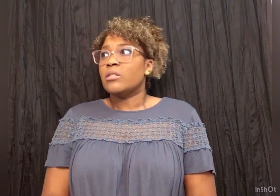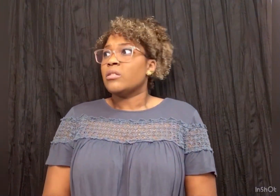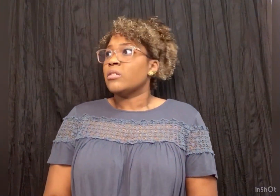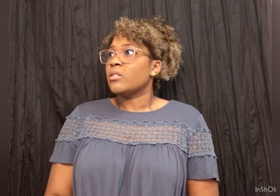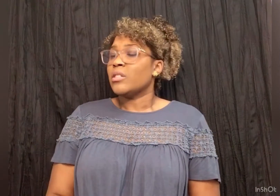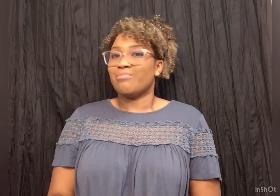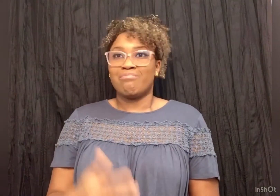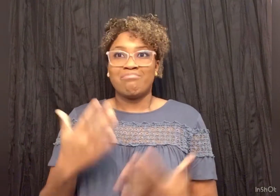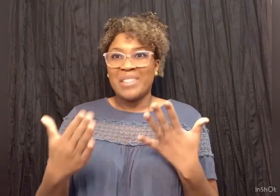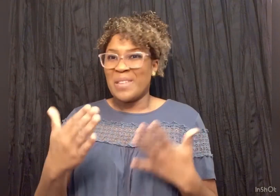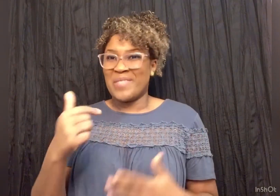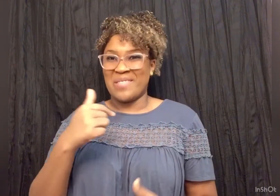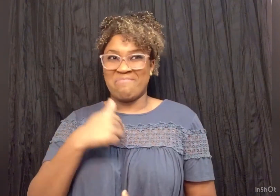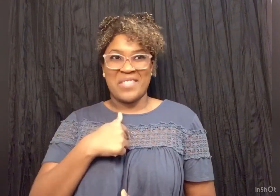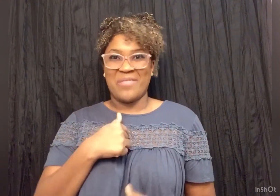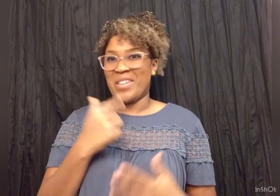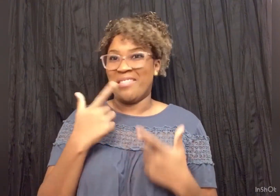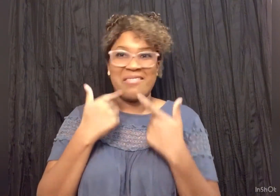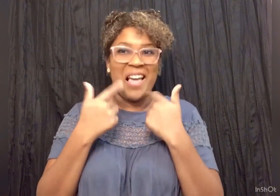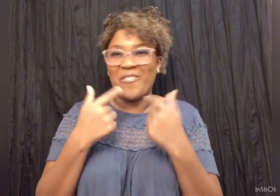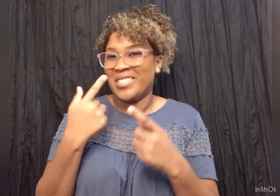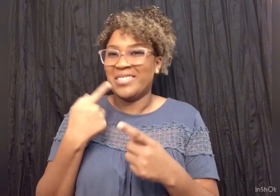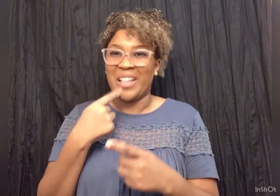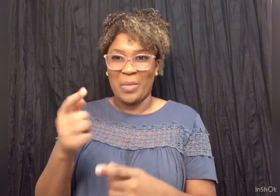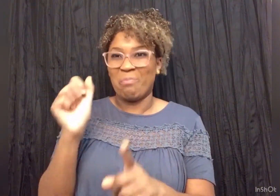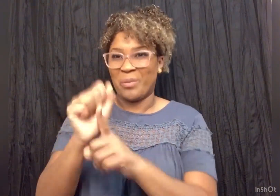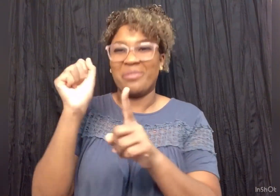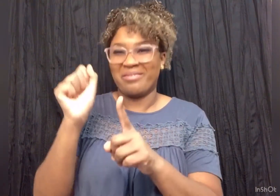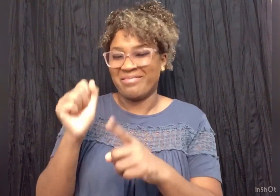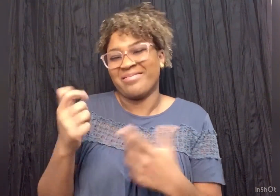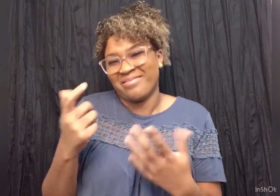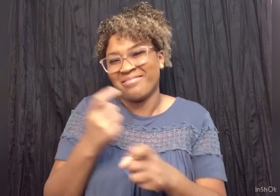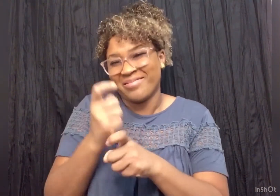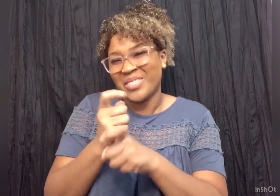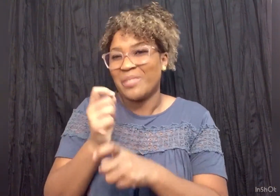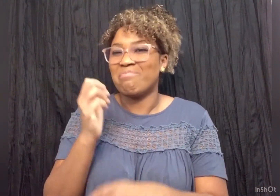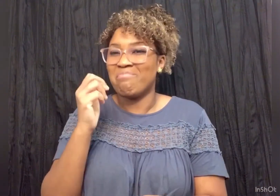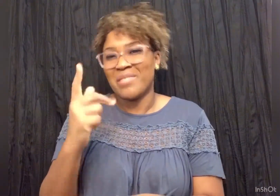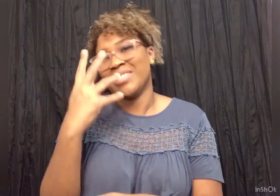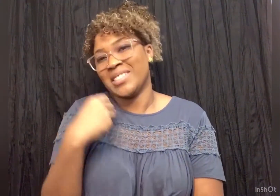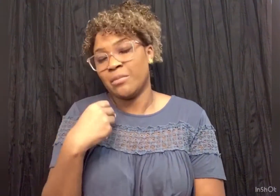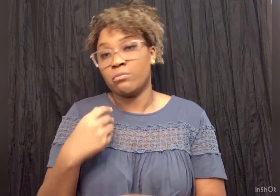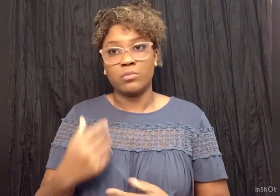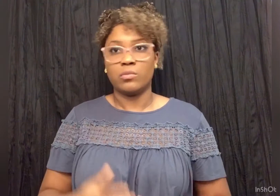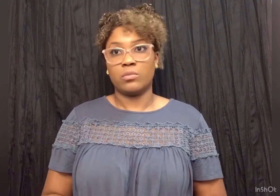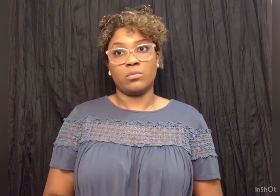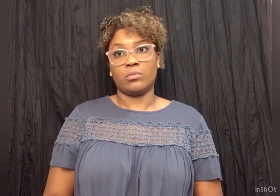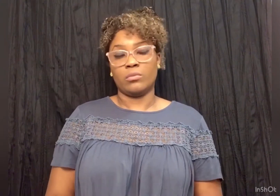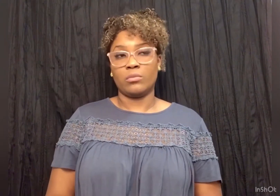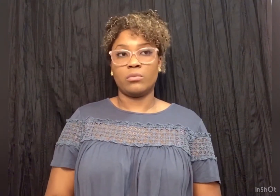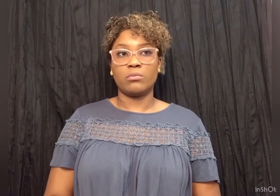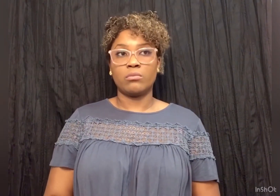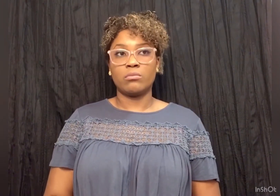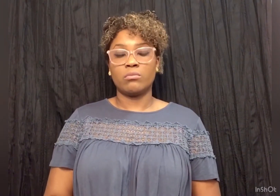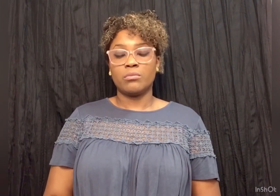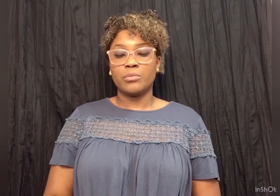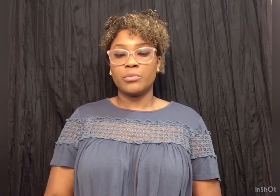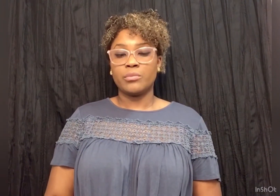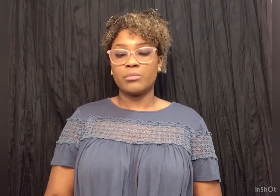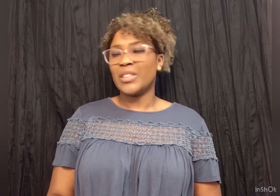burst out laughing and tell him to go back to bed, to sleep, to dream, that